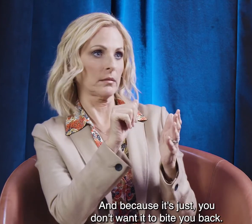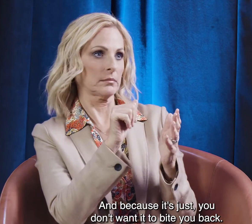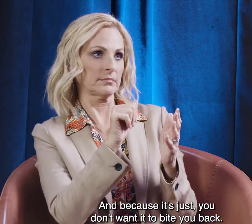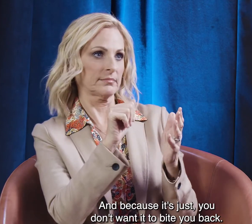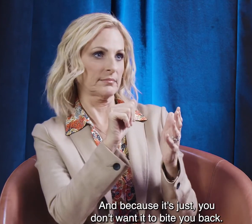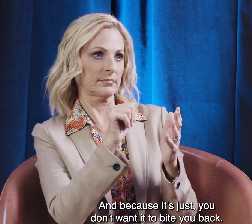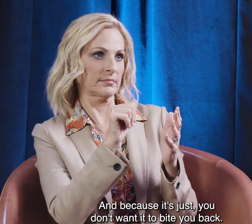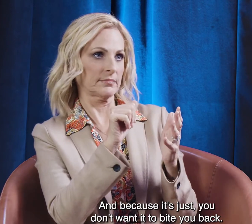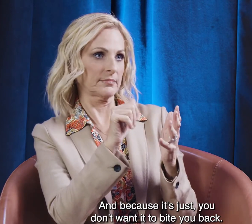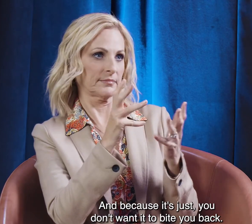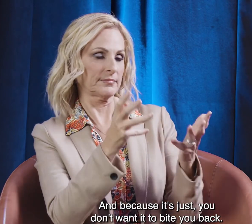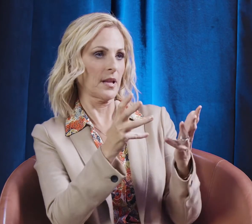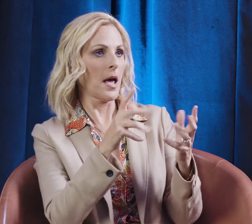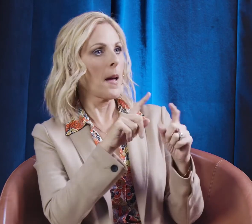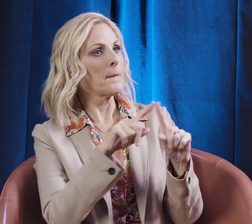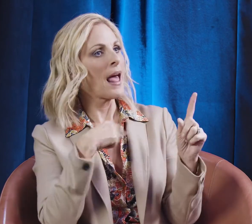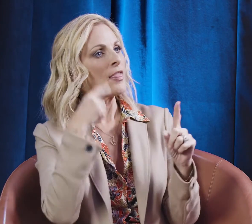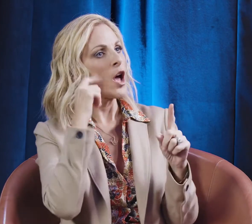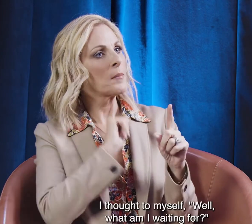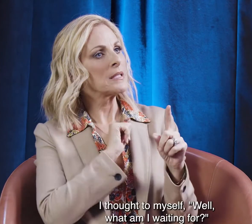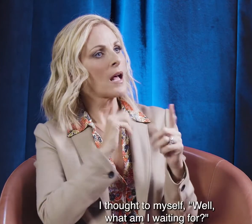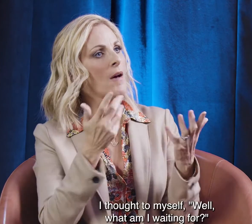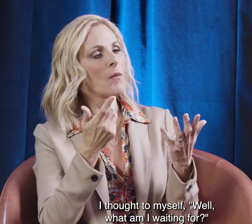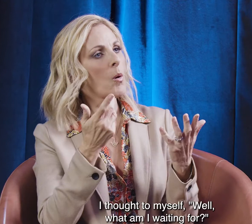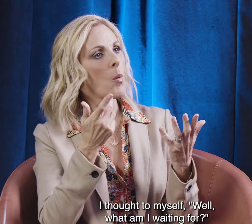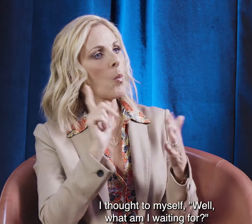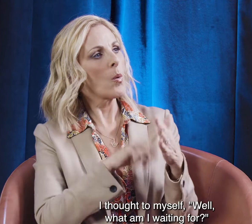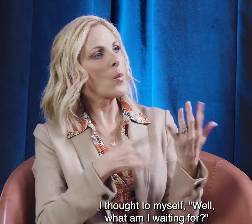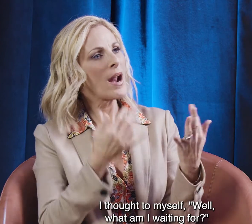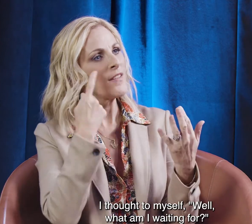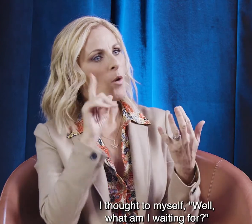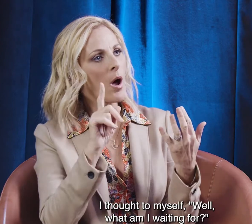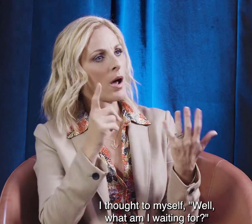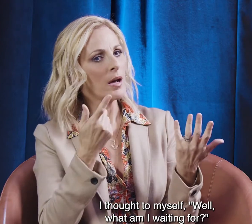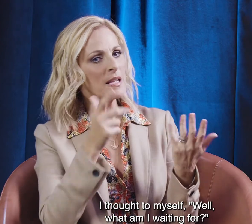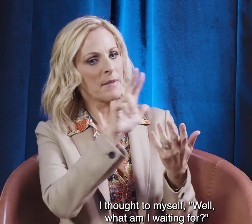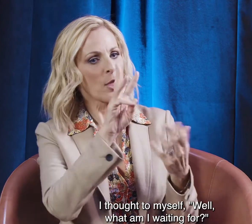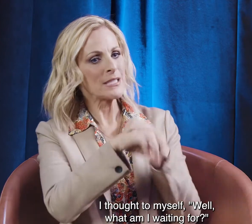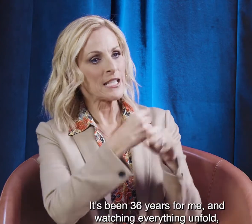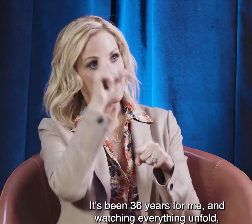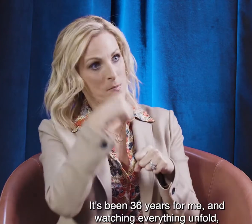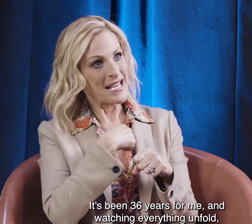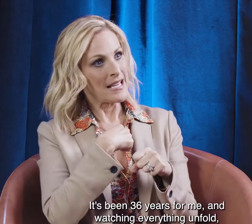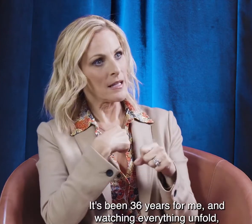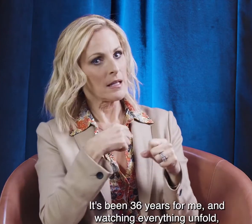it's just, you don't want it to bite you back. Yet I thought to myself, well, what am I waiting for? It's been 36 years for